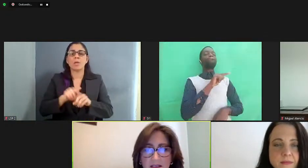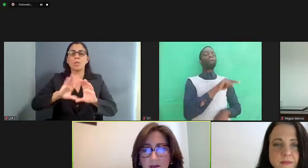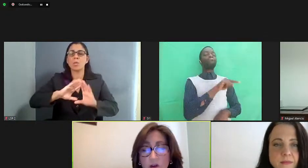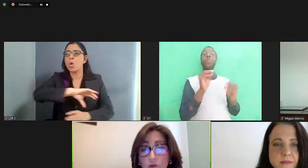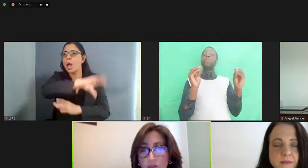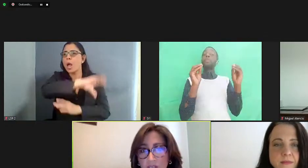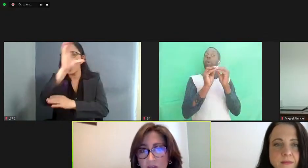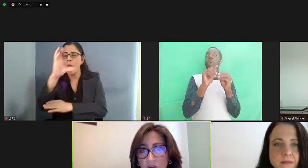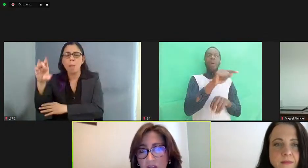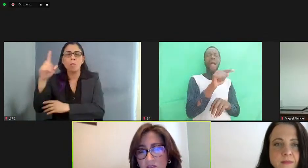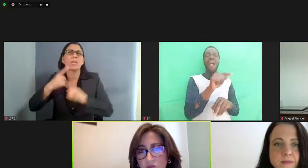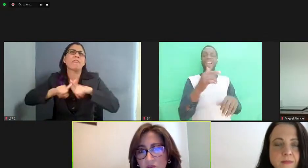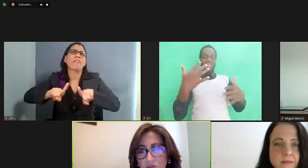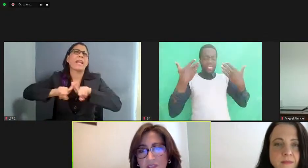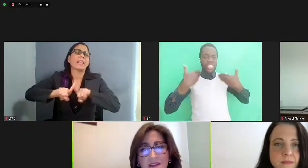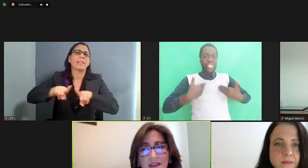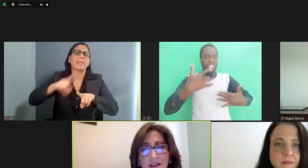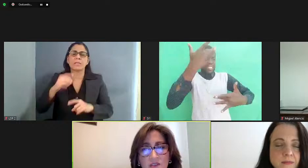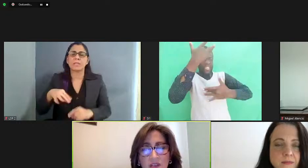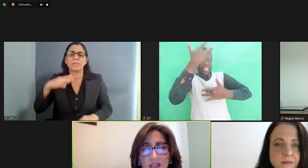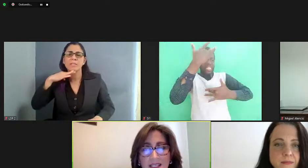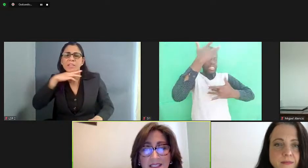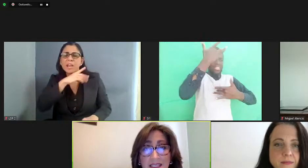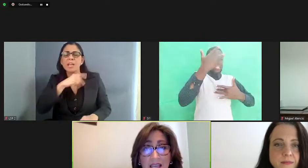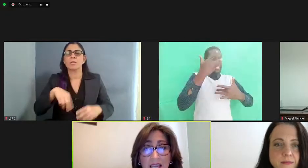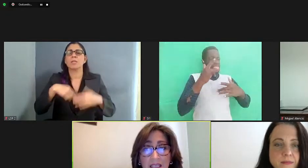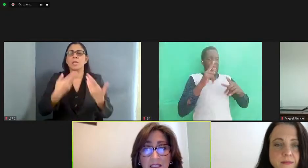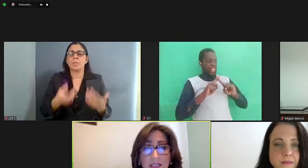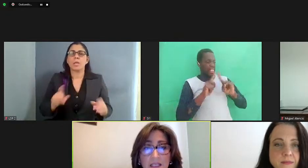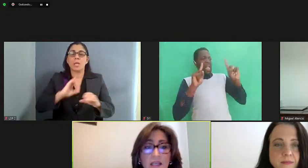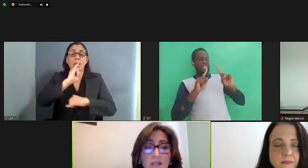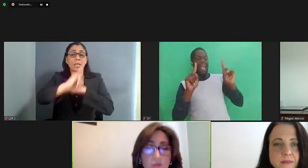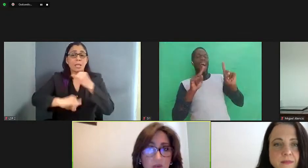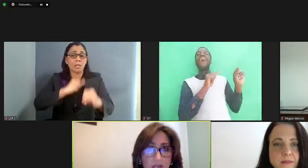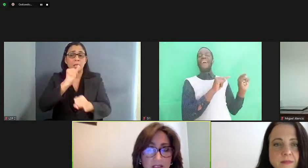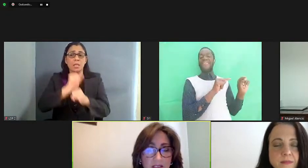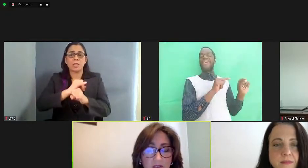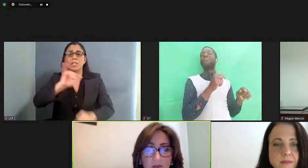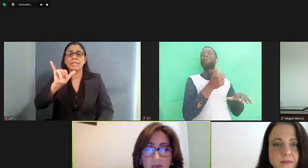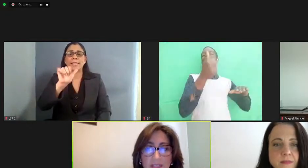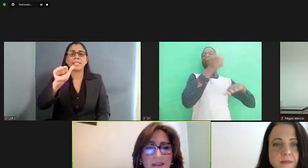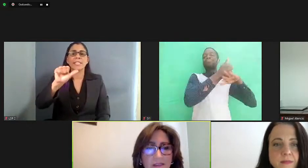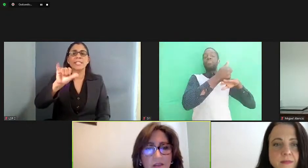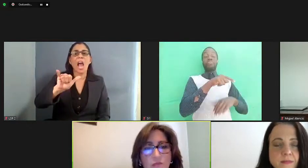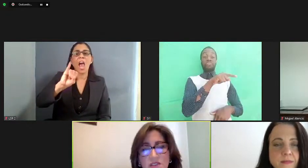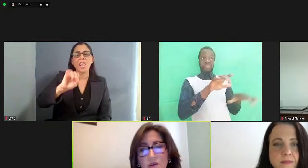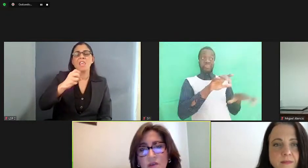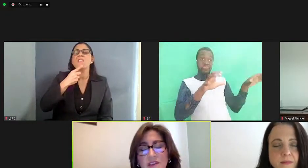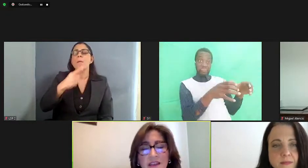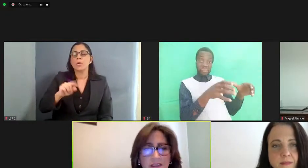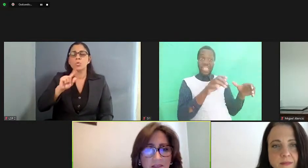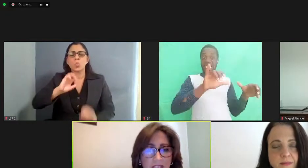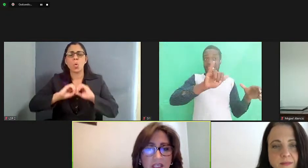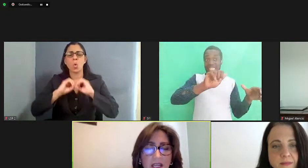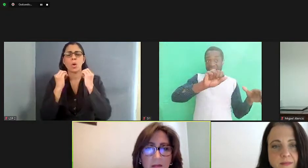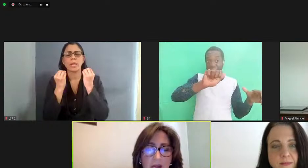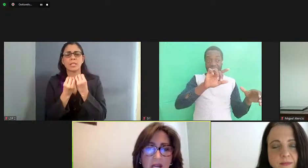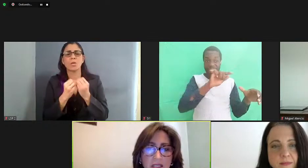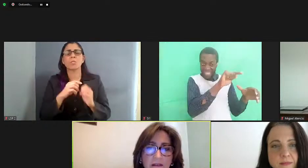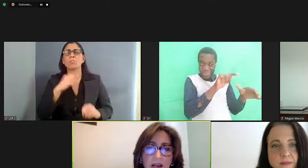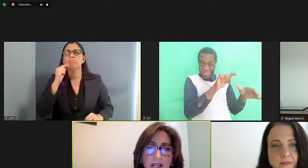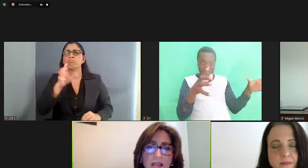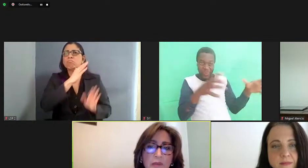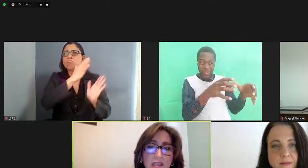she has experience in the field of weird diseases as a part of